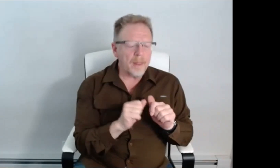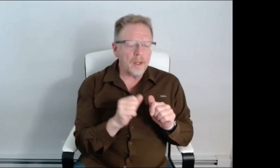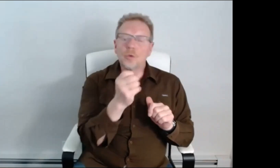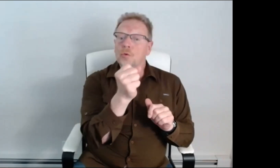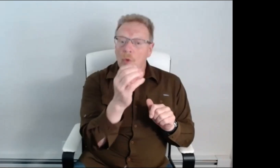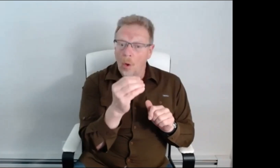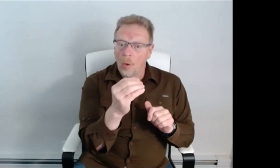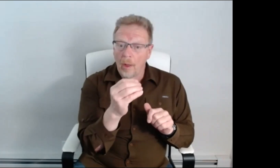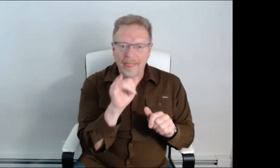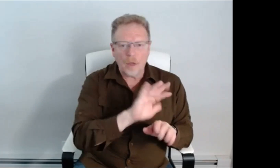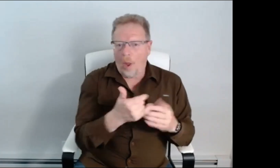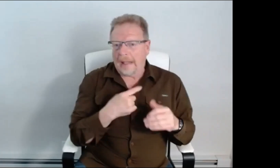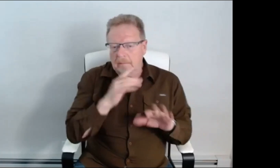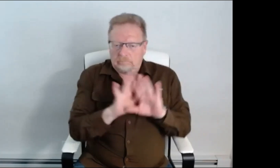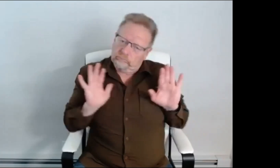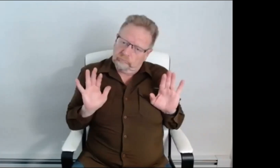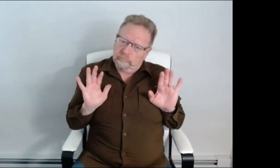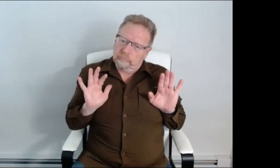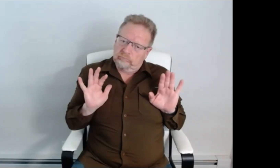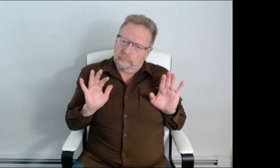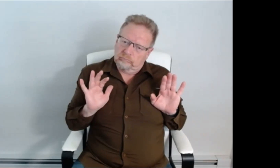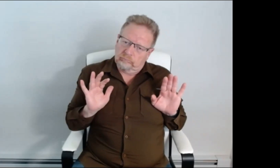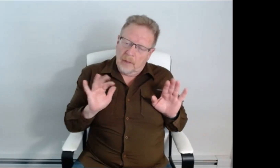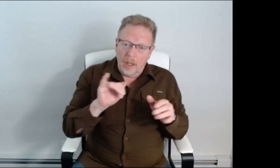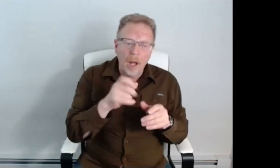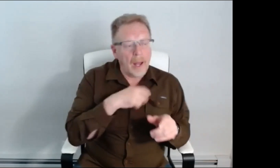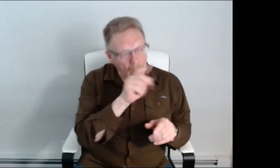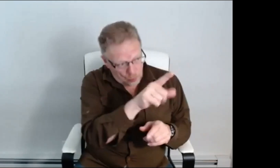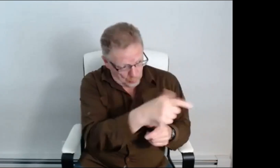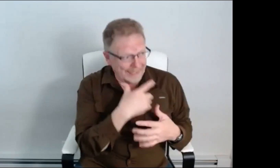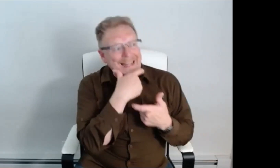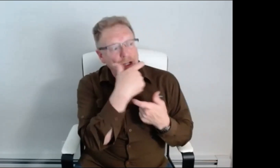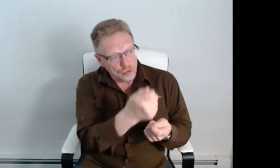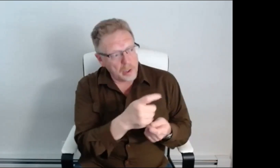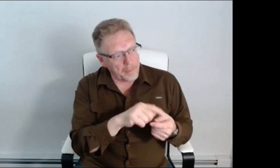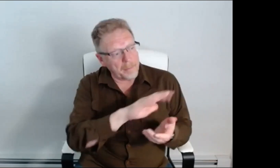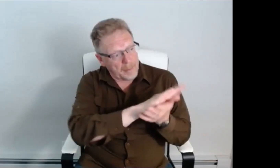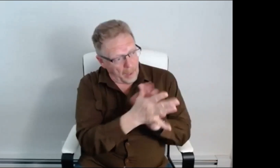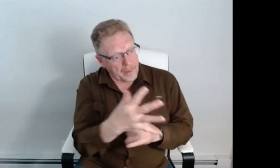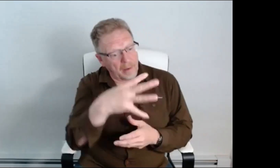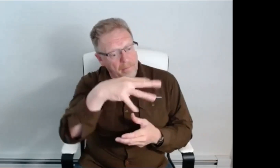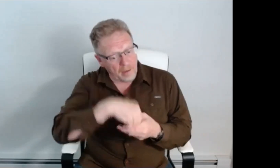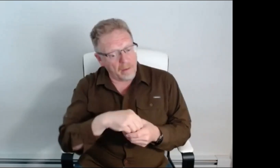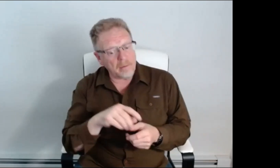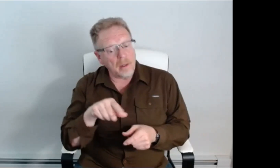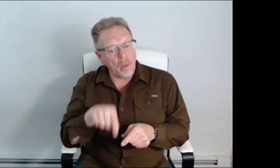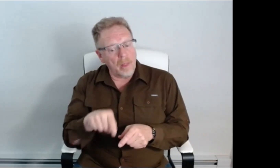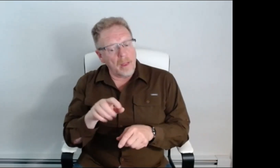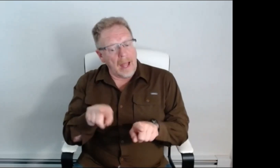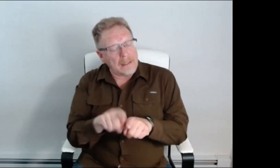That's all I say. And That's fine. are you interested in being an employer on this for this